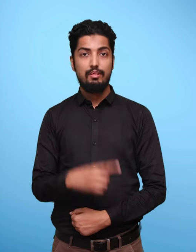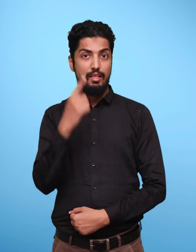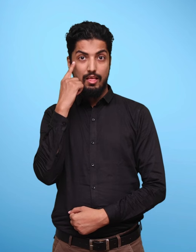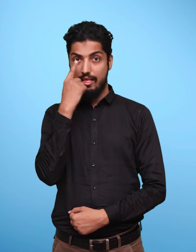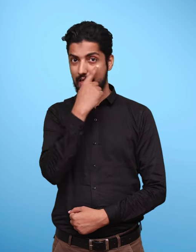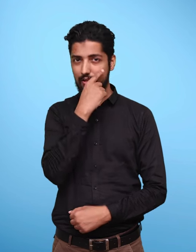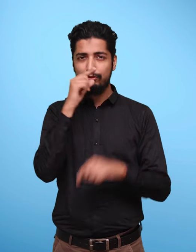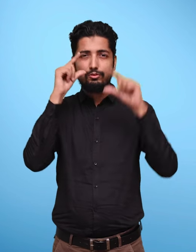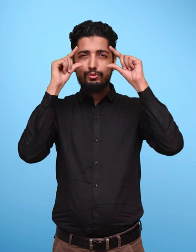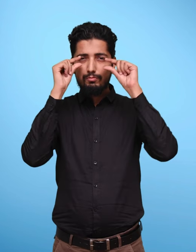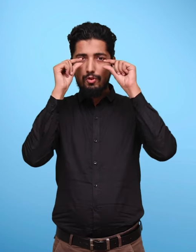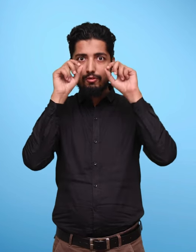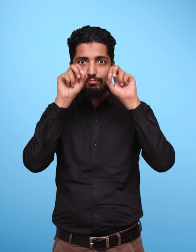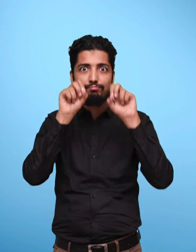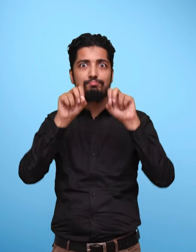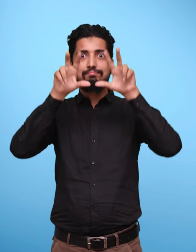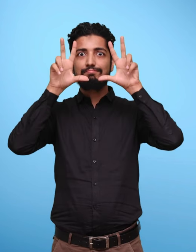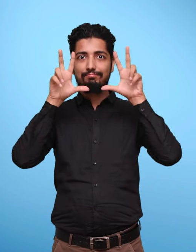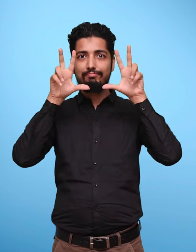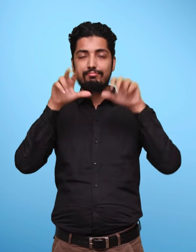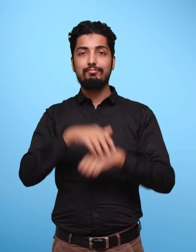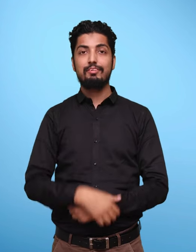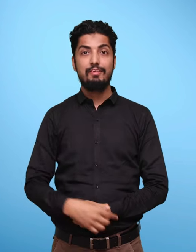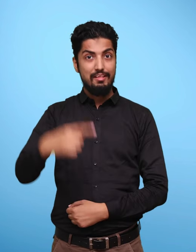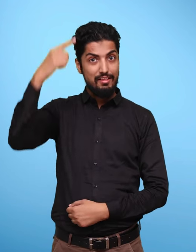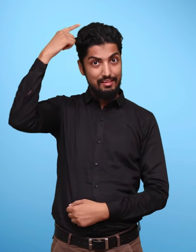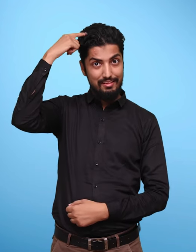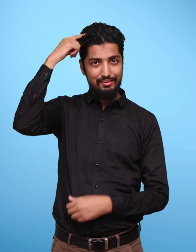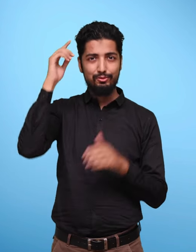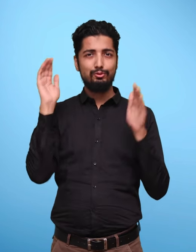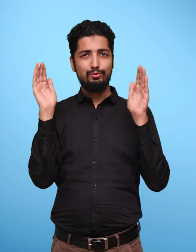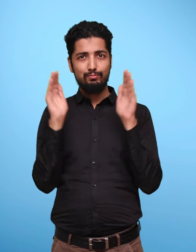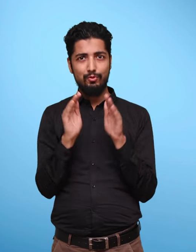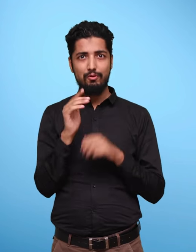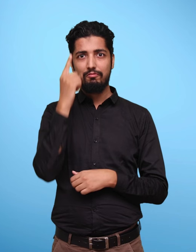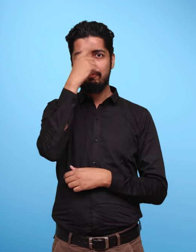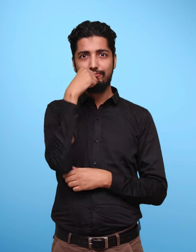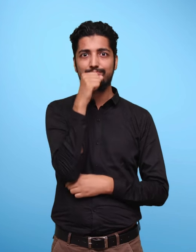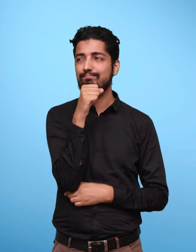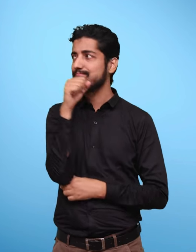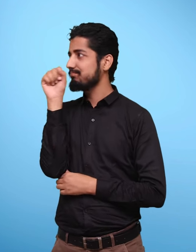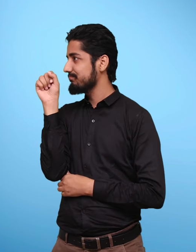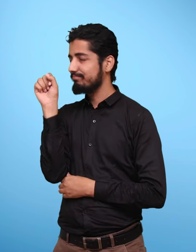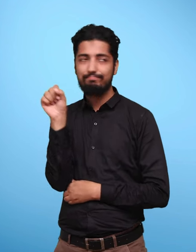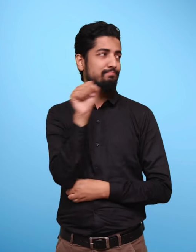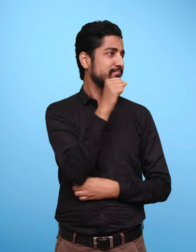Two little eyes are open wide. One little head goes side by side.